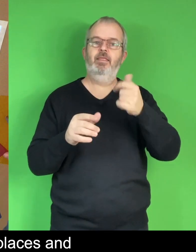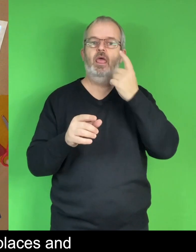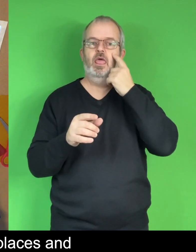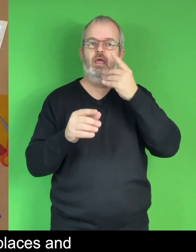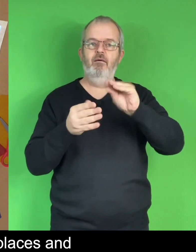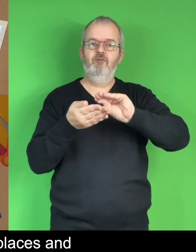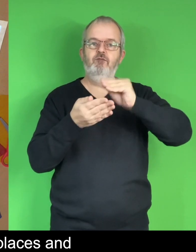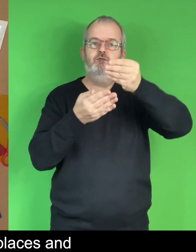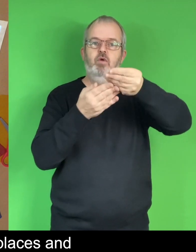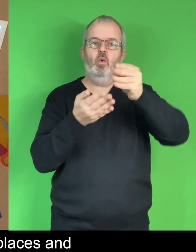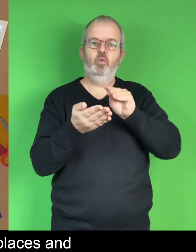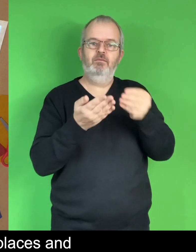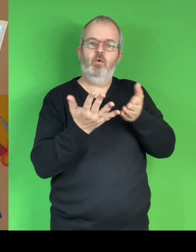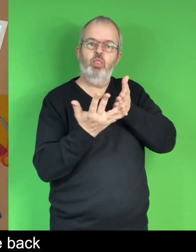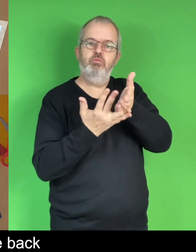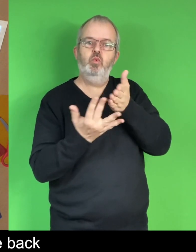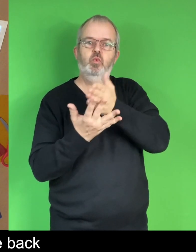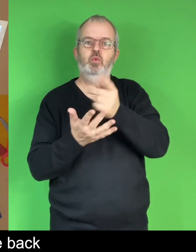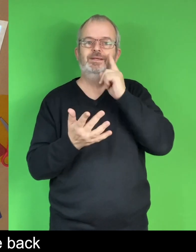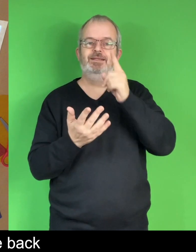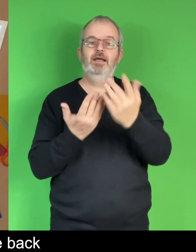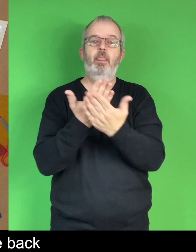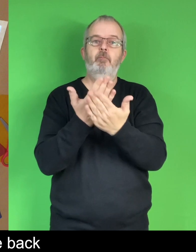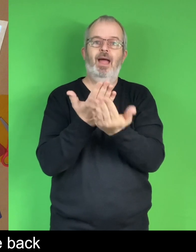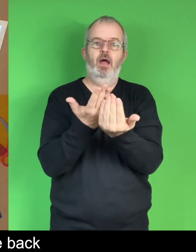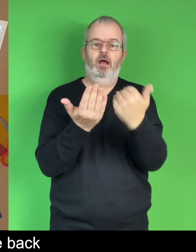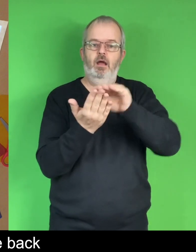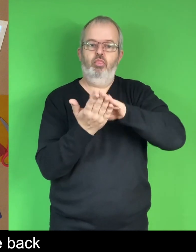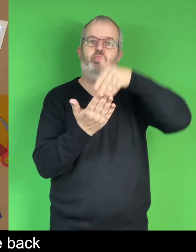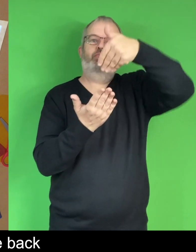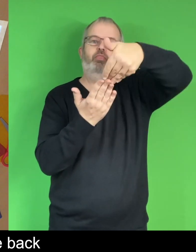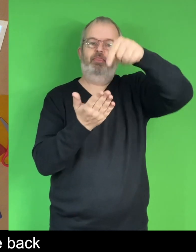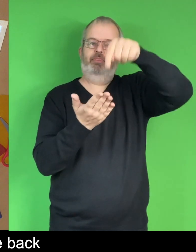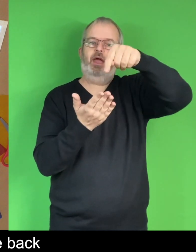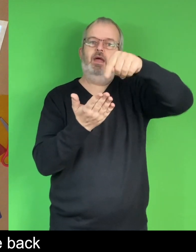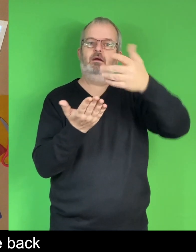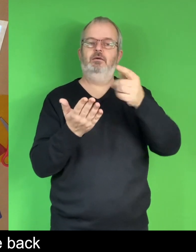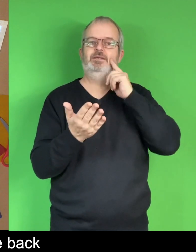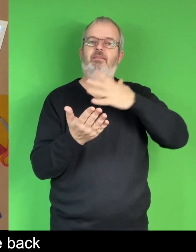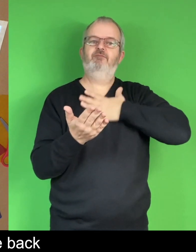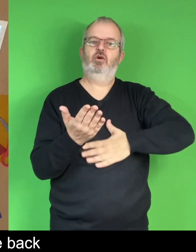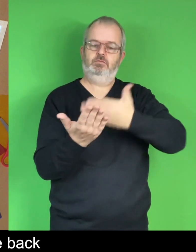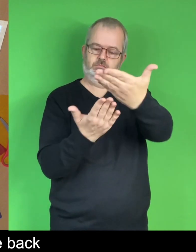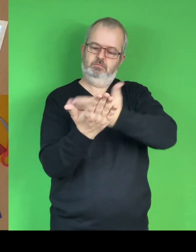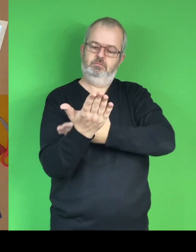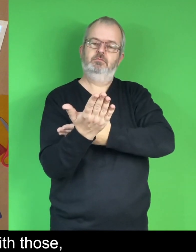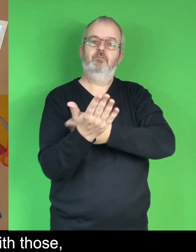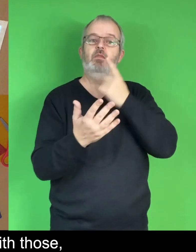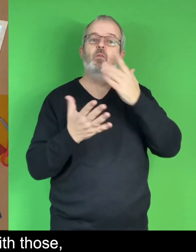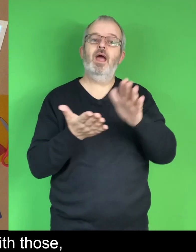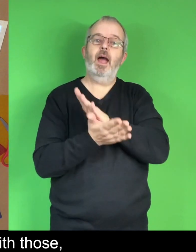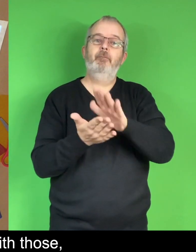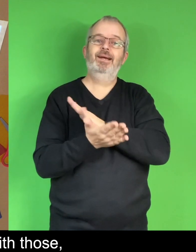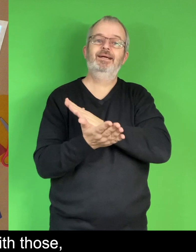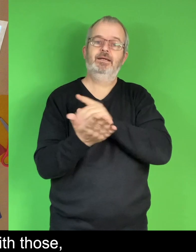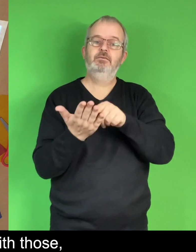then have a go at folding through so you can see the back picture on the front side. Okay, when you're